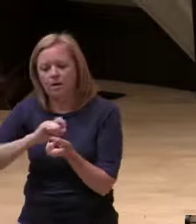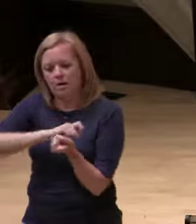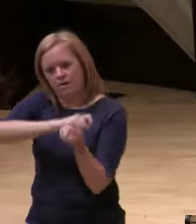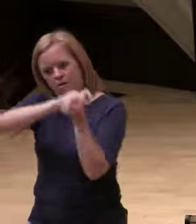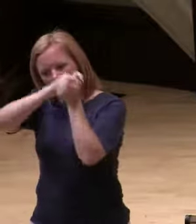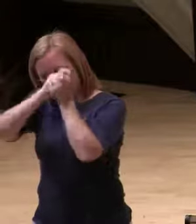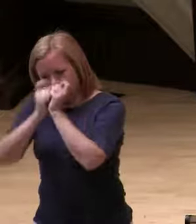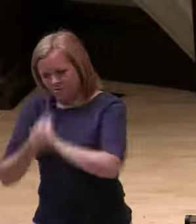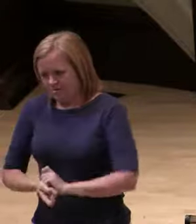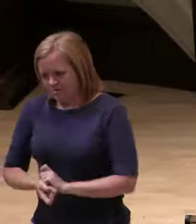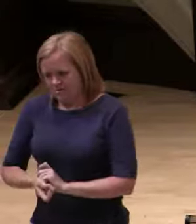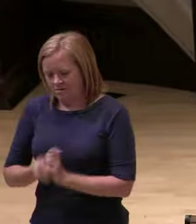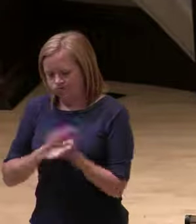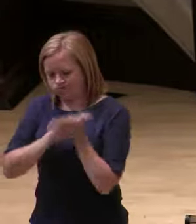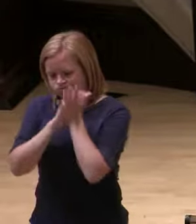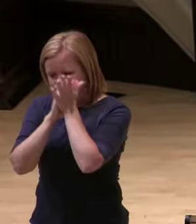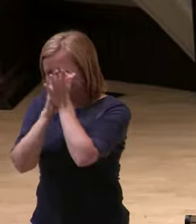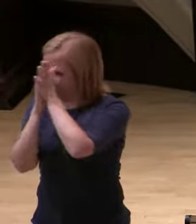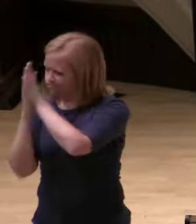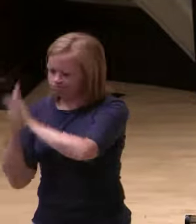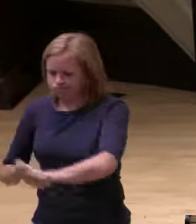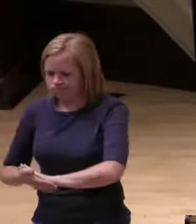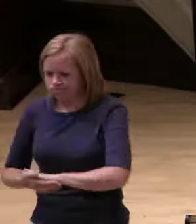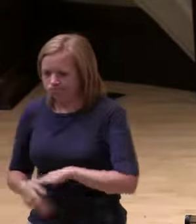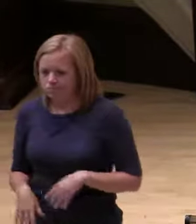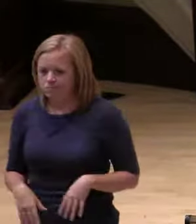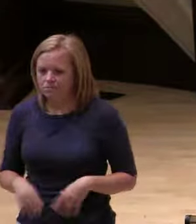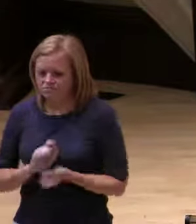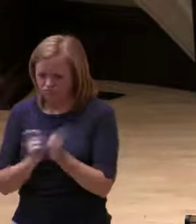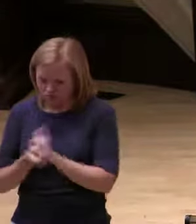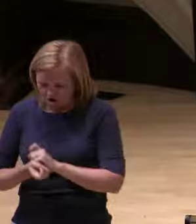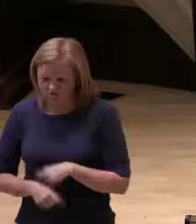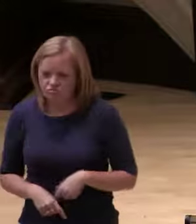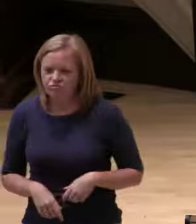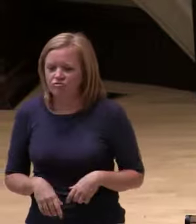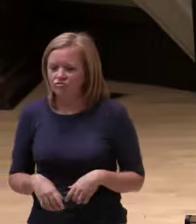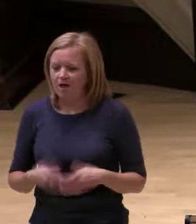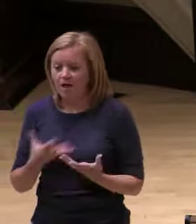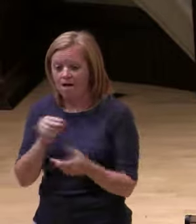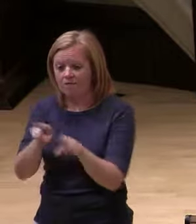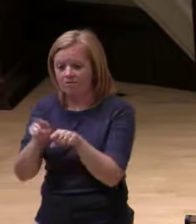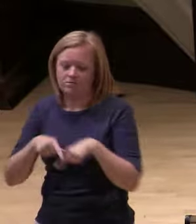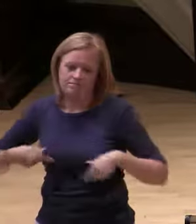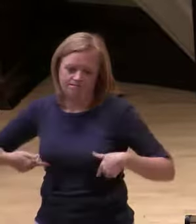transfigured, about being transformed. It's about changes and surrender.